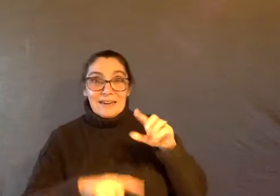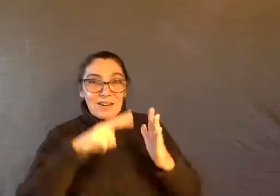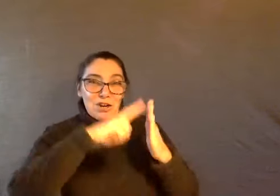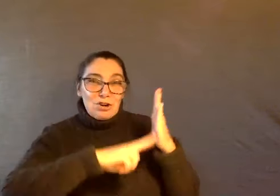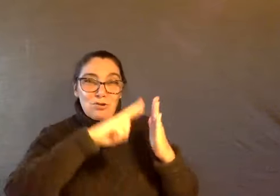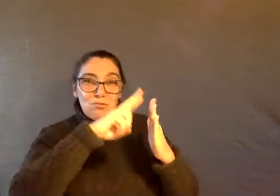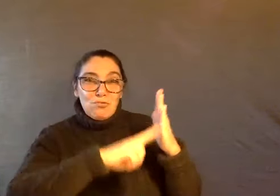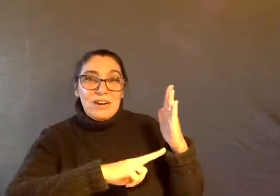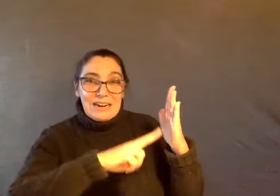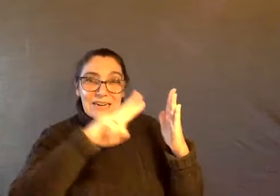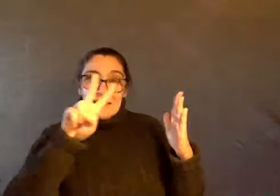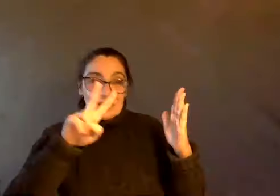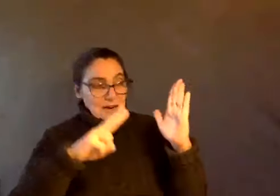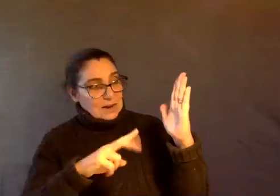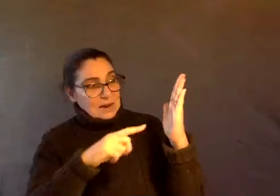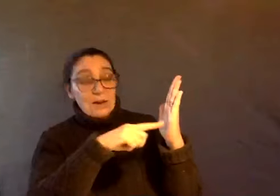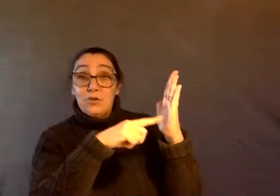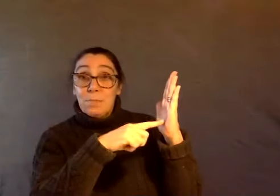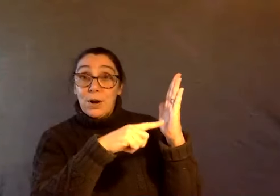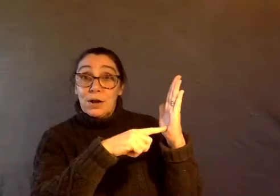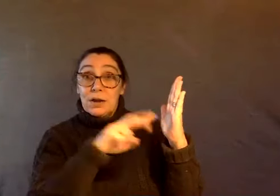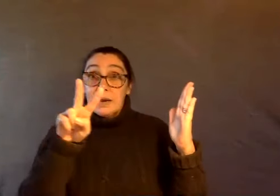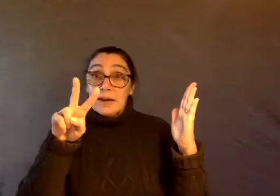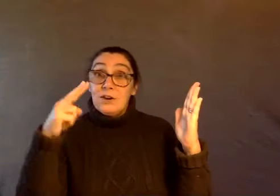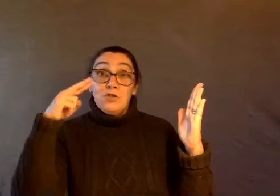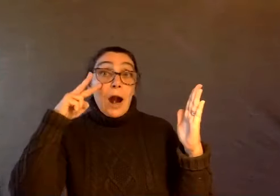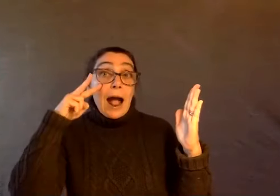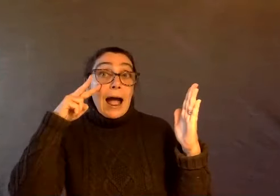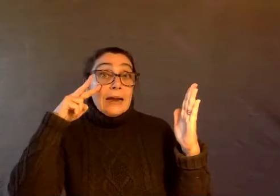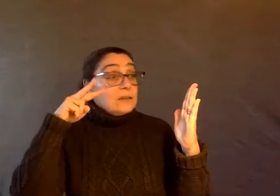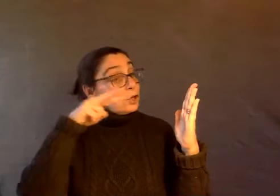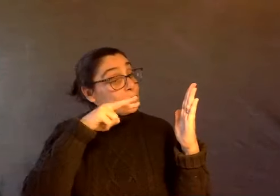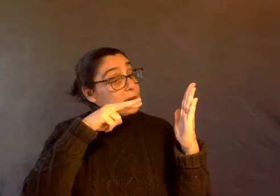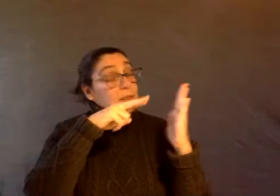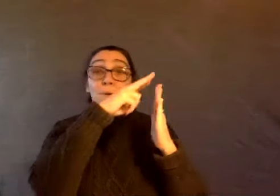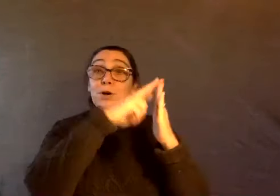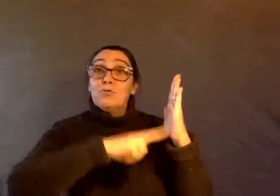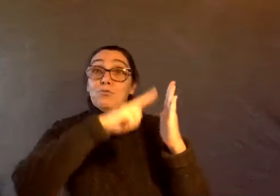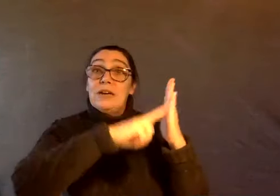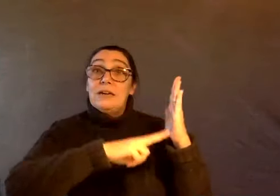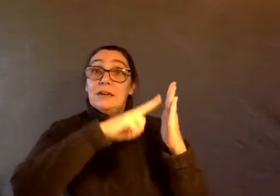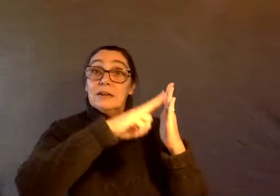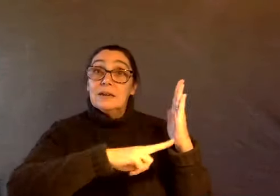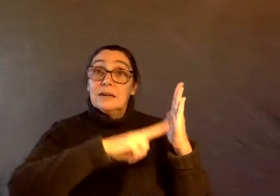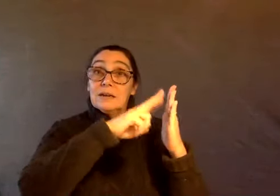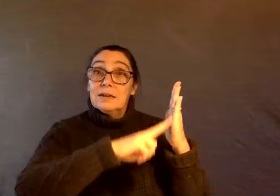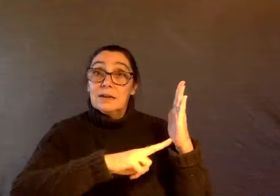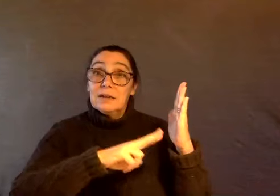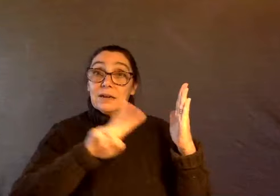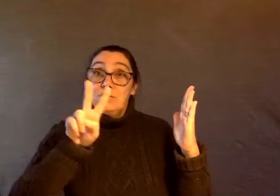can't read it. Here's your book. Here's your eyes looking at the book. Read. Your